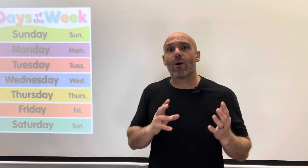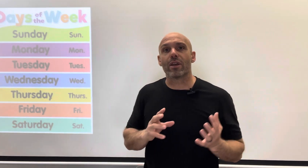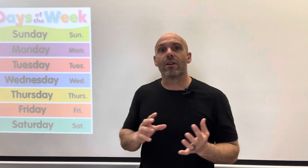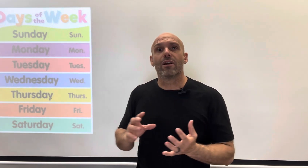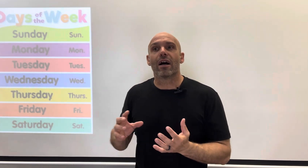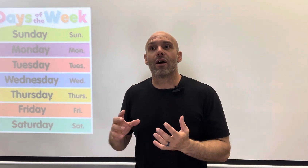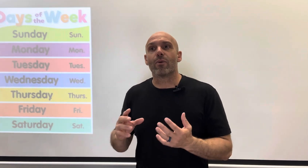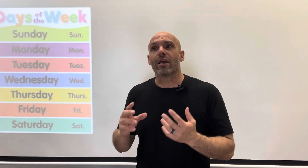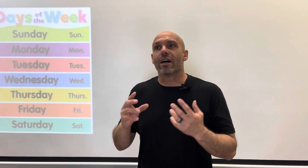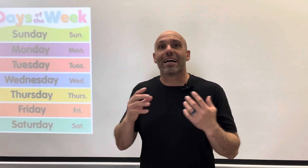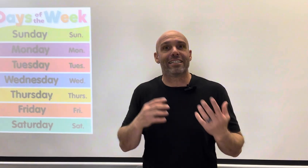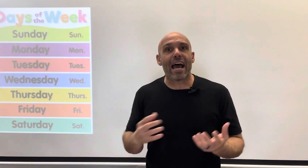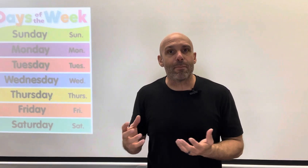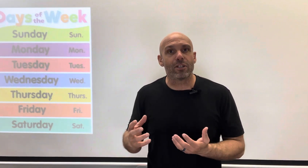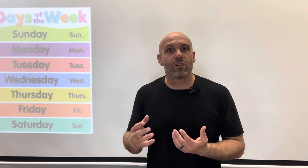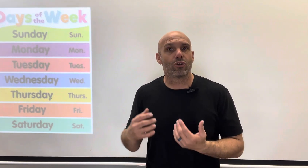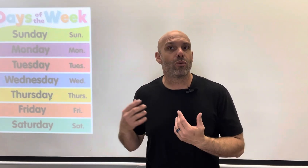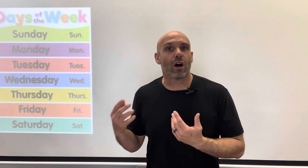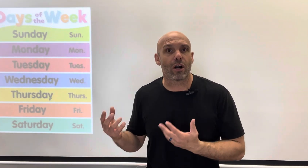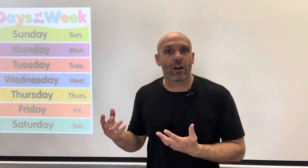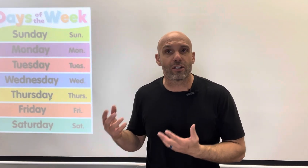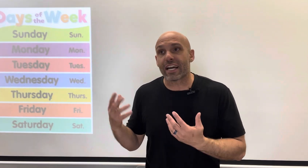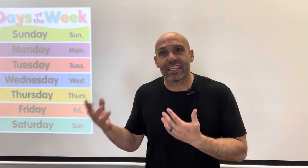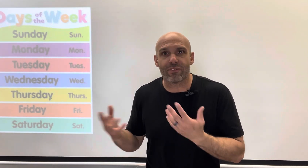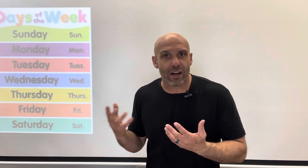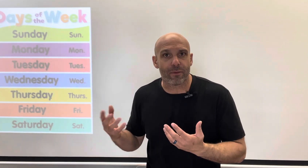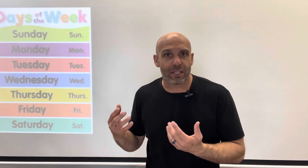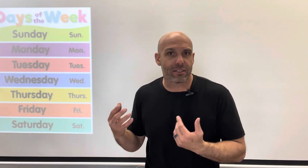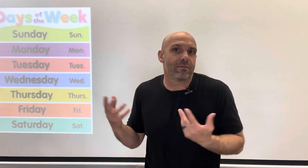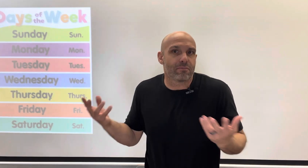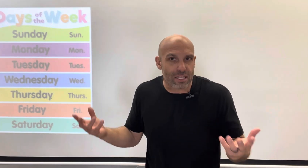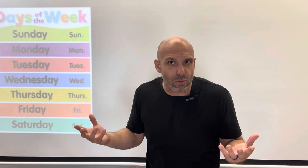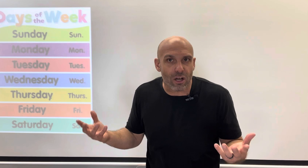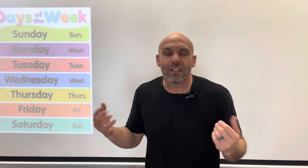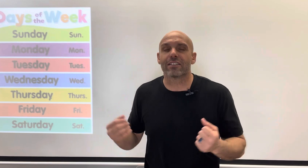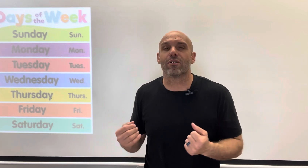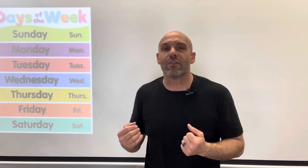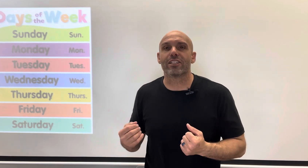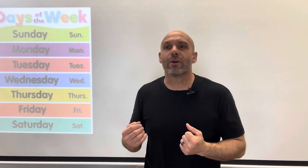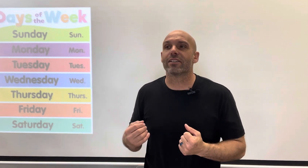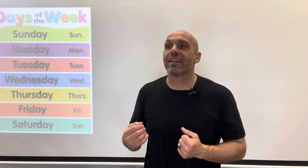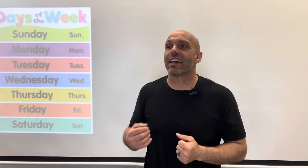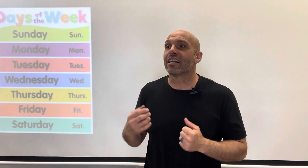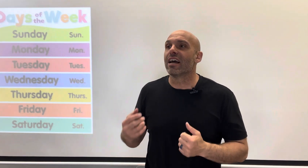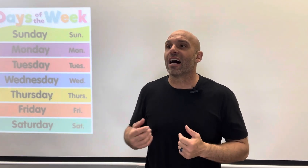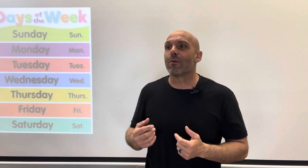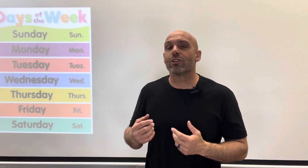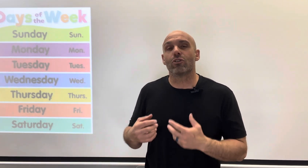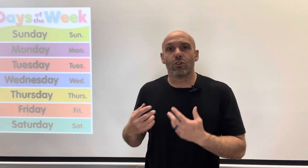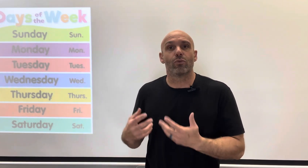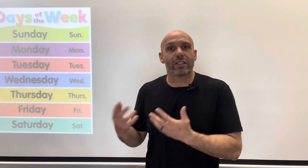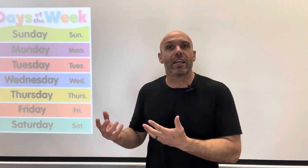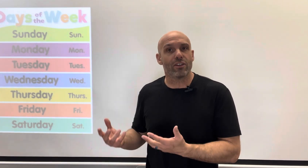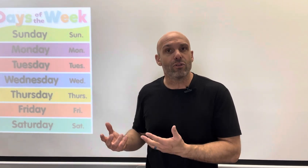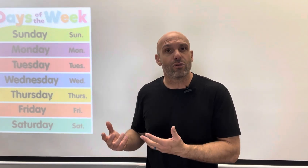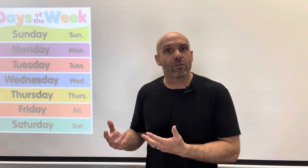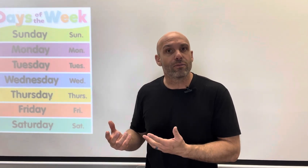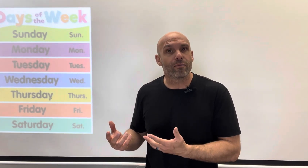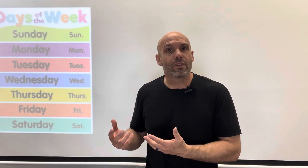we adapt to our signing environment, as we call it. It's a little fancy way to say, like, I want to use what they use. Okay,